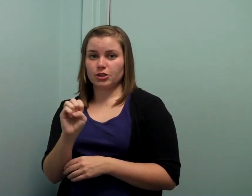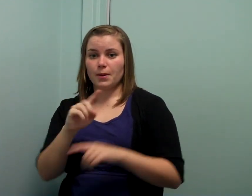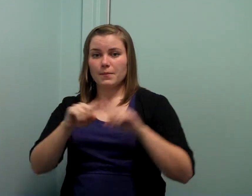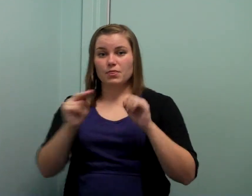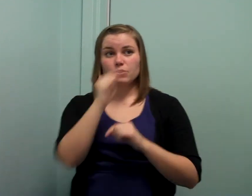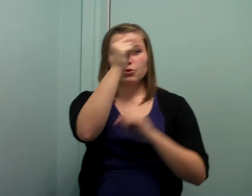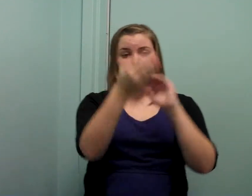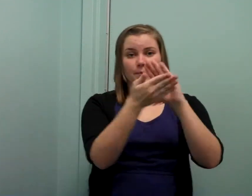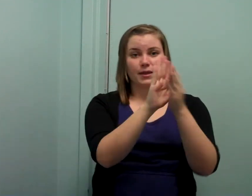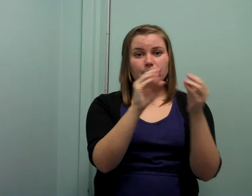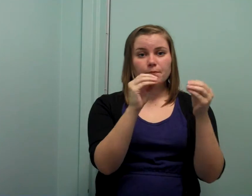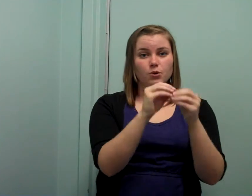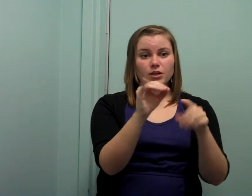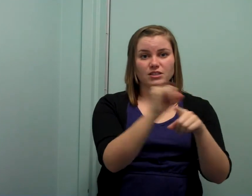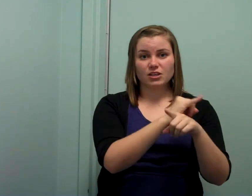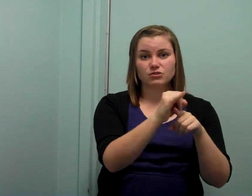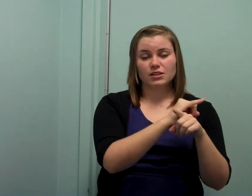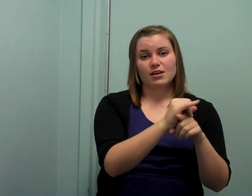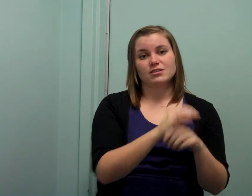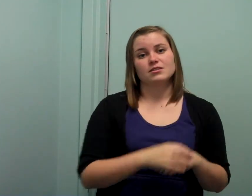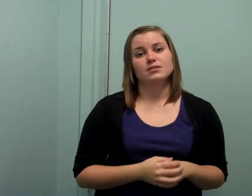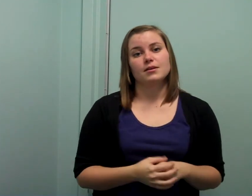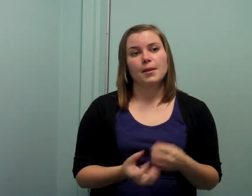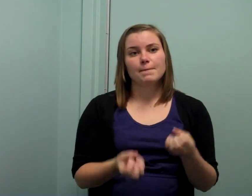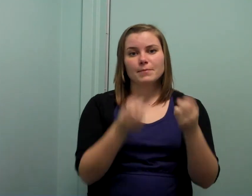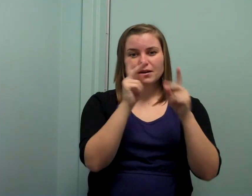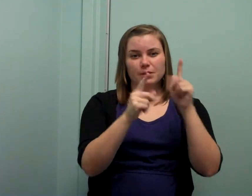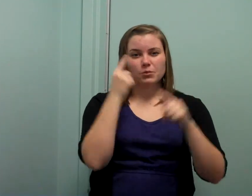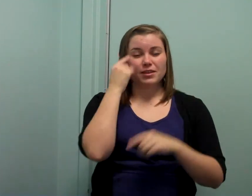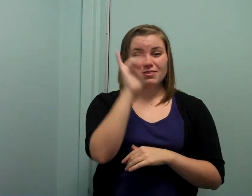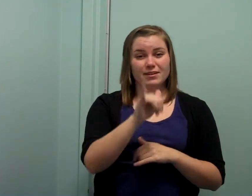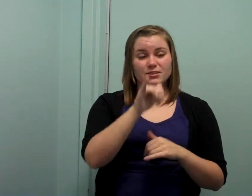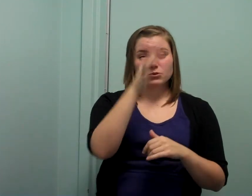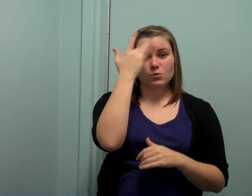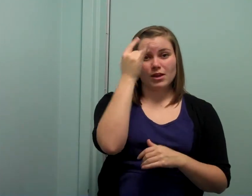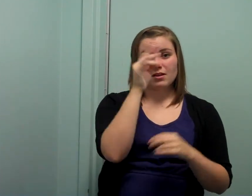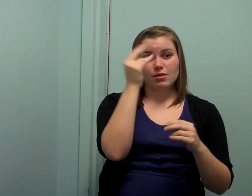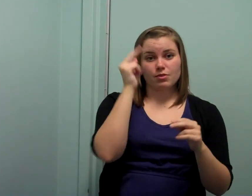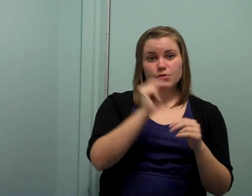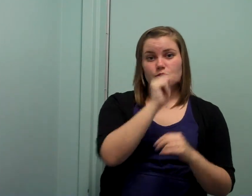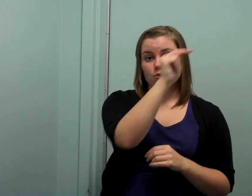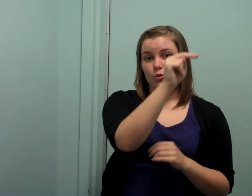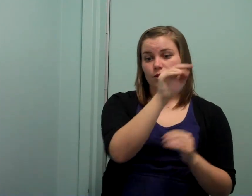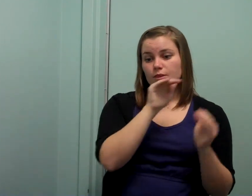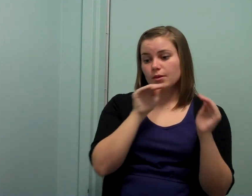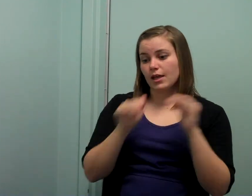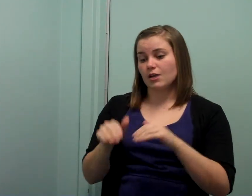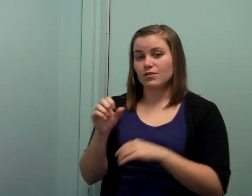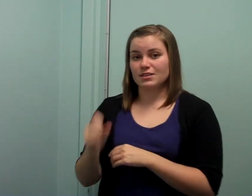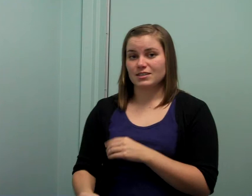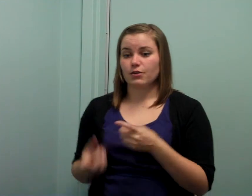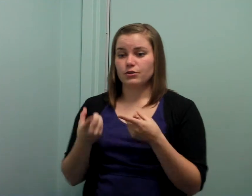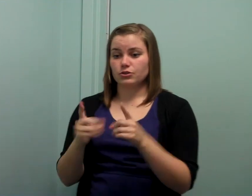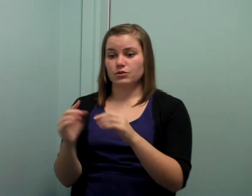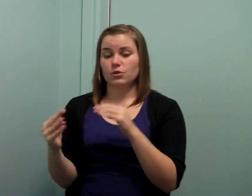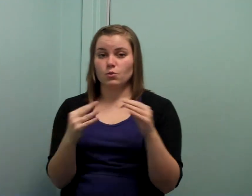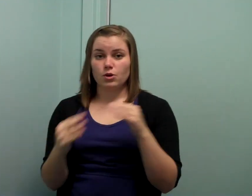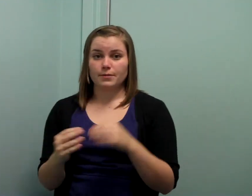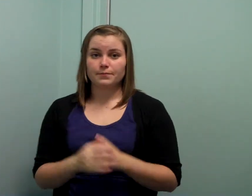industrialized. In fact, many would argue that's the reason the North was able to conquer the South. Tremendous industry. You say, what does that